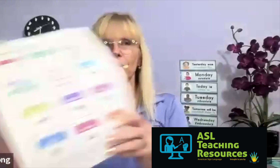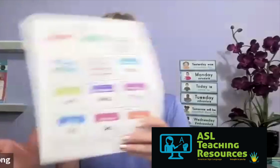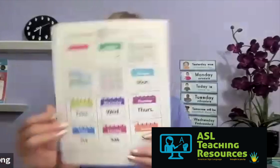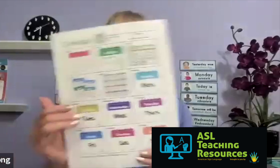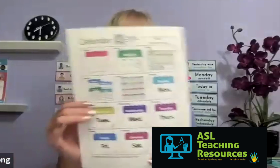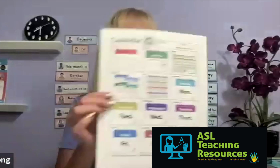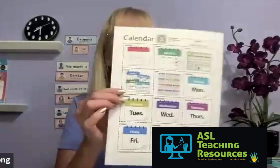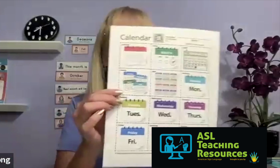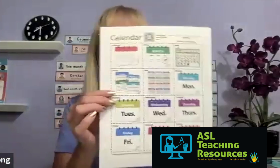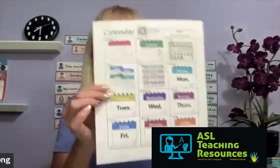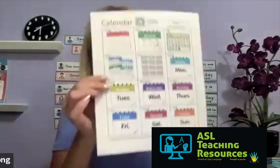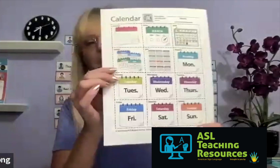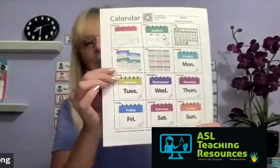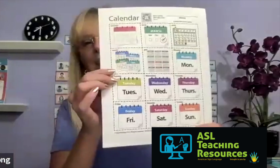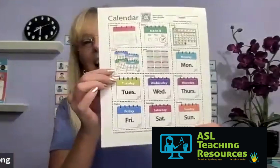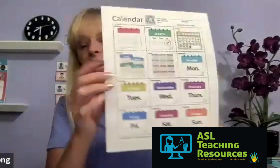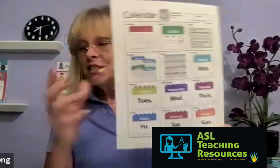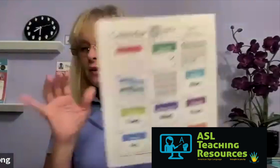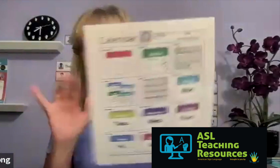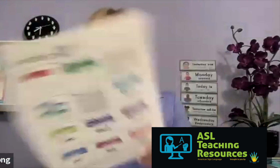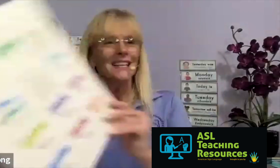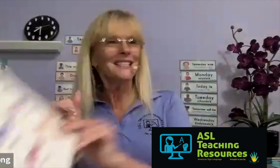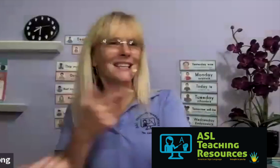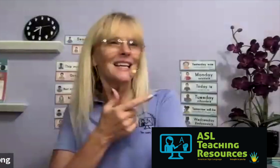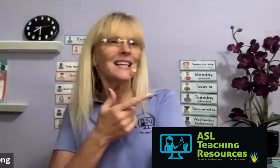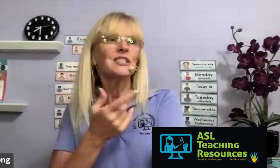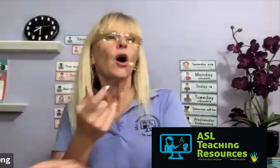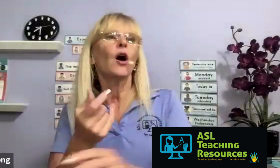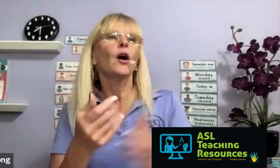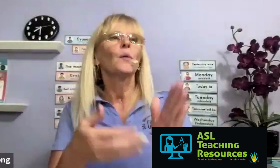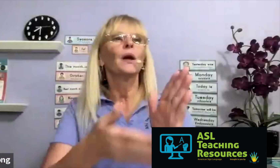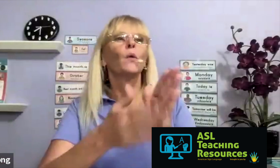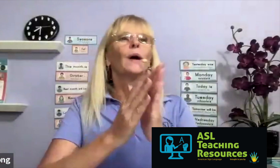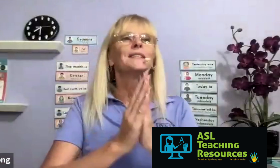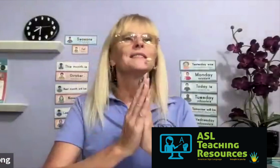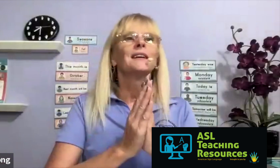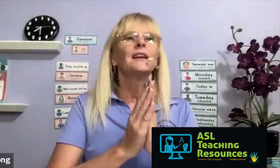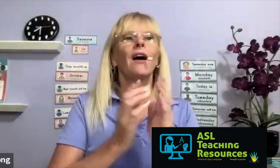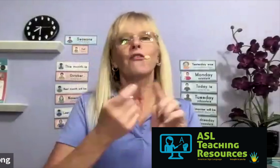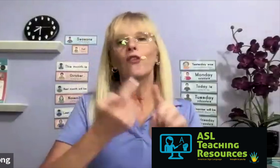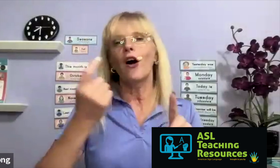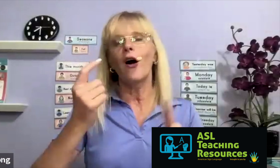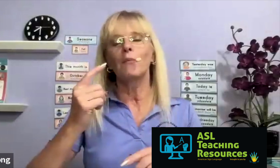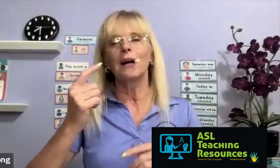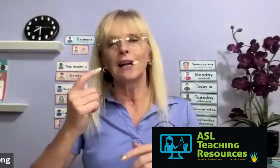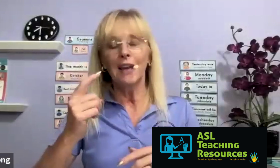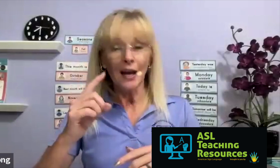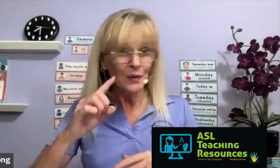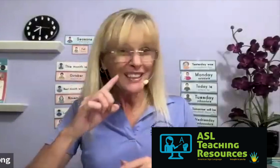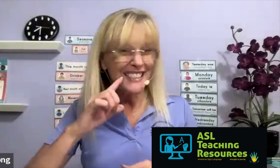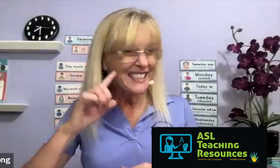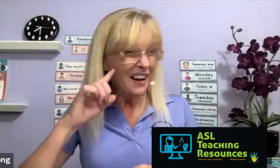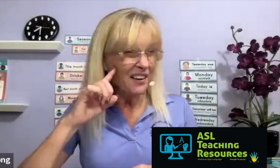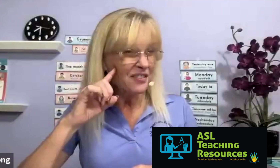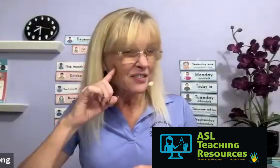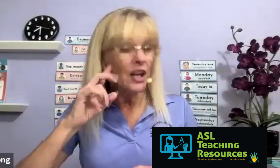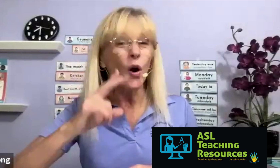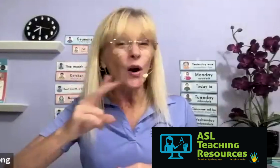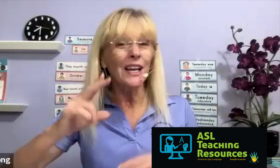one. Okay. So these things are requested from not only deaf and hard of